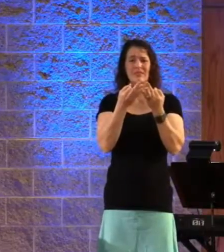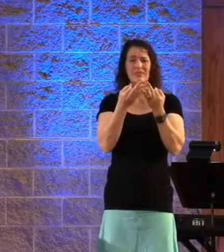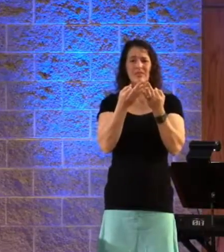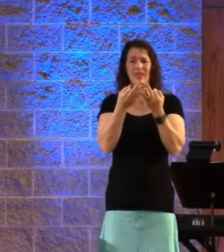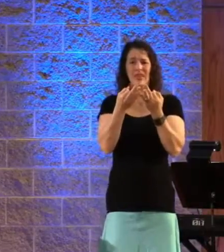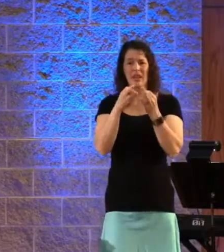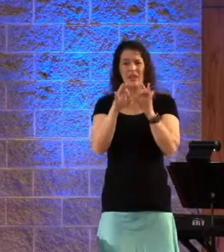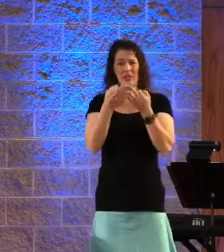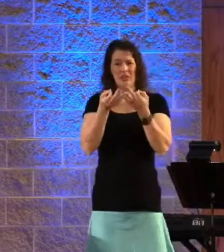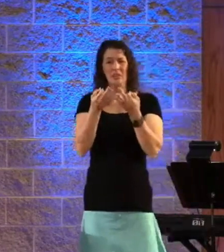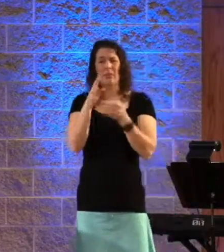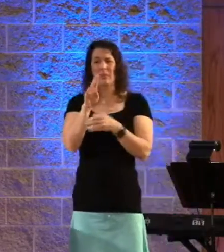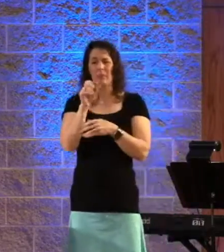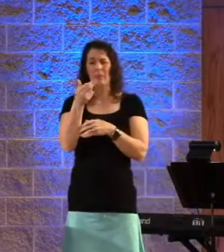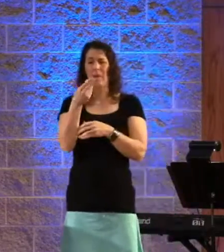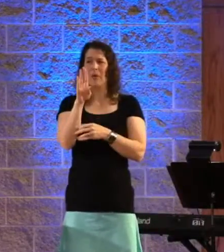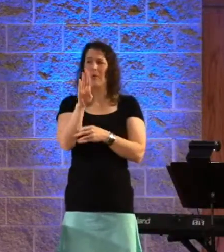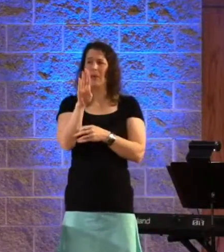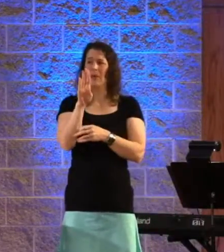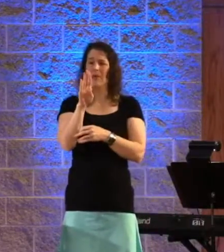peace.